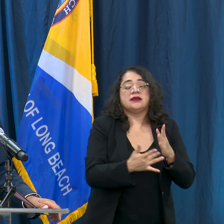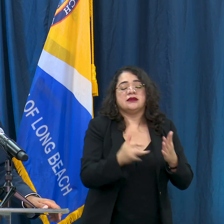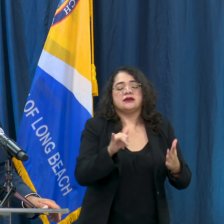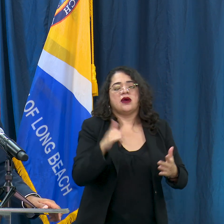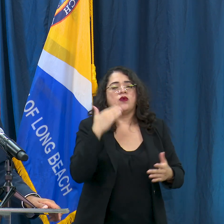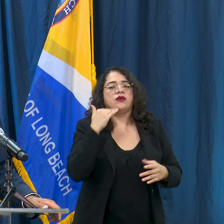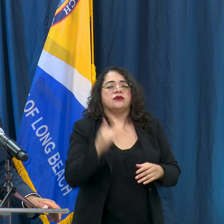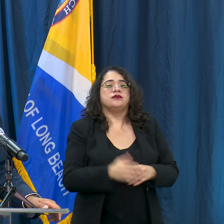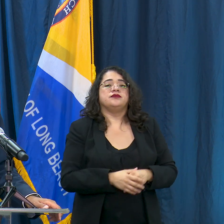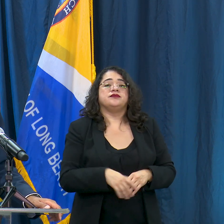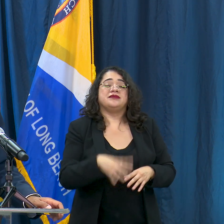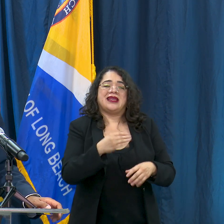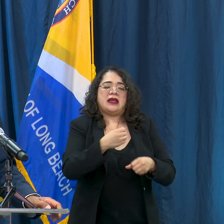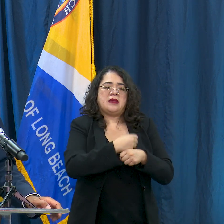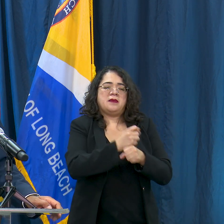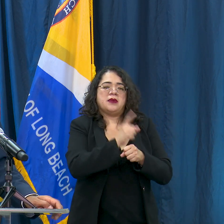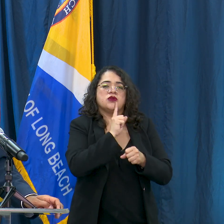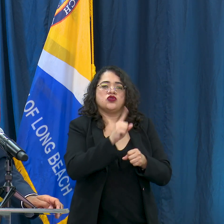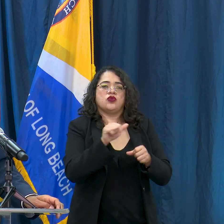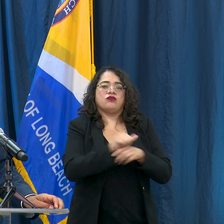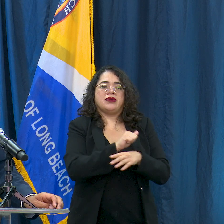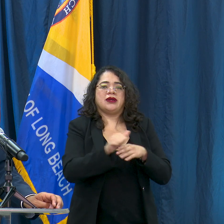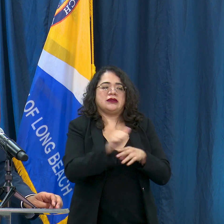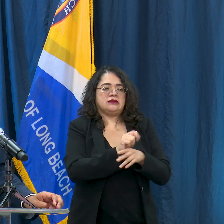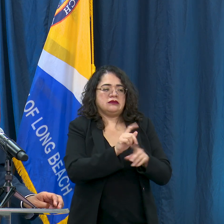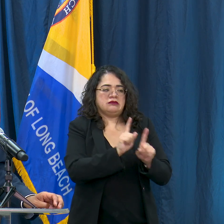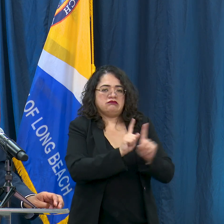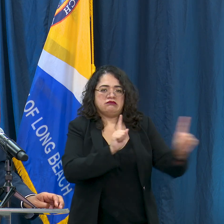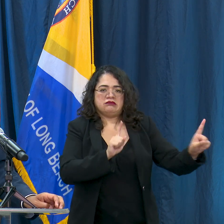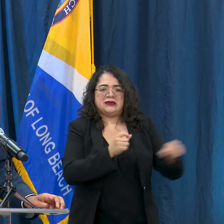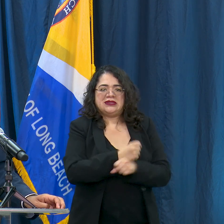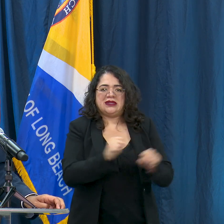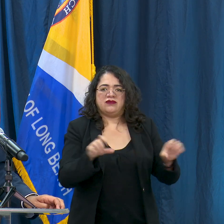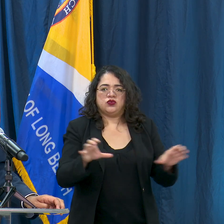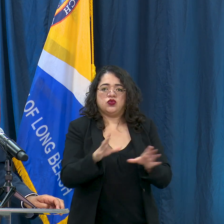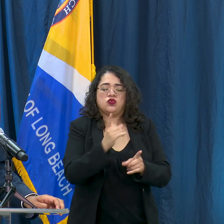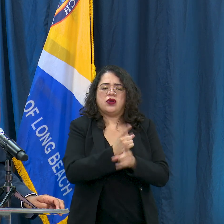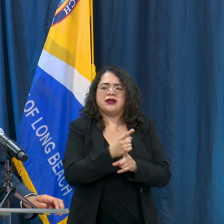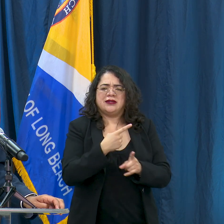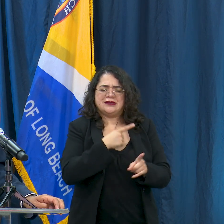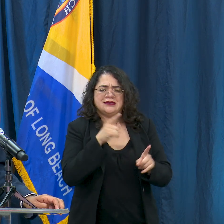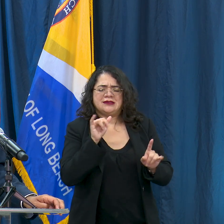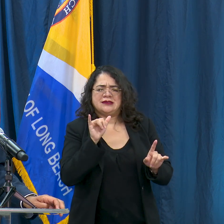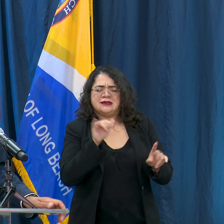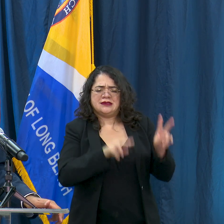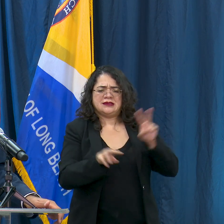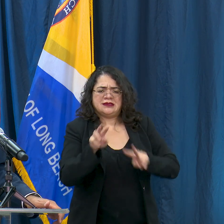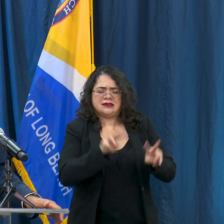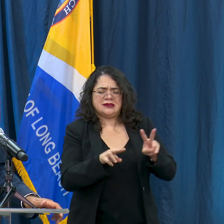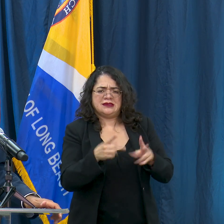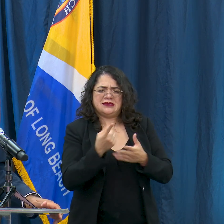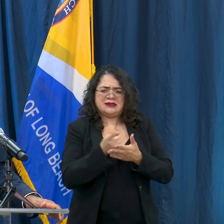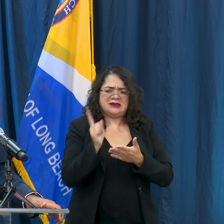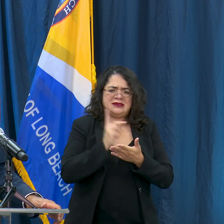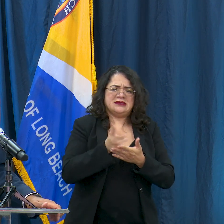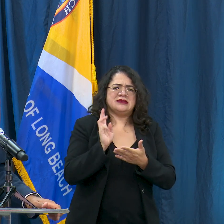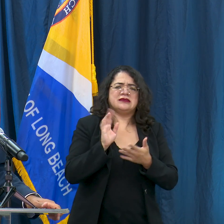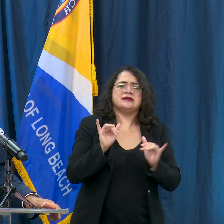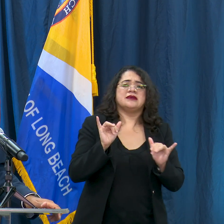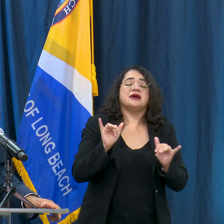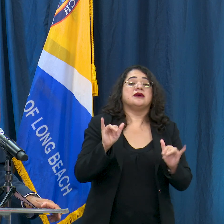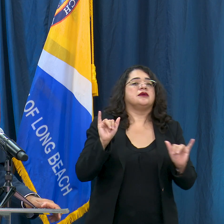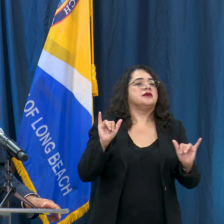And we wanted to make sure we also did it right. We've seen in the last couple of weeks, we were observing what the best way of bringing it back was. Some